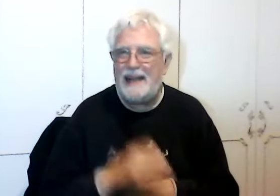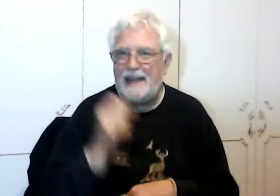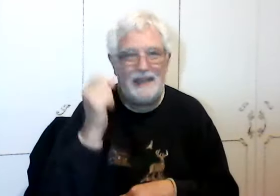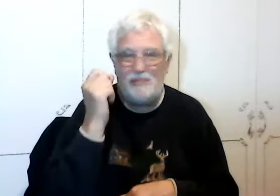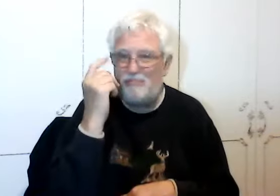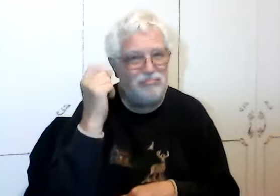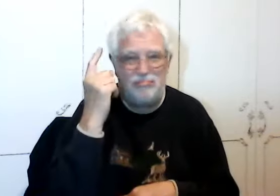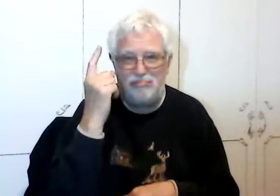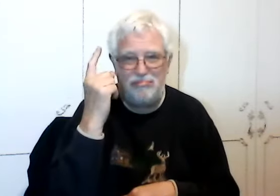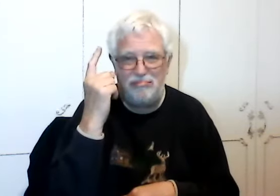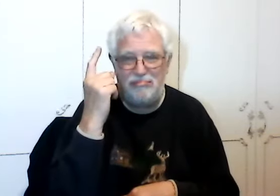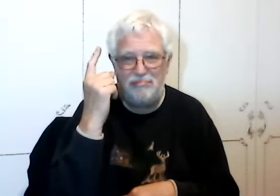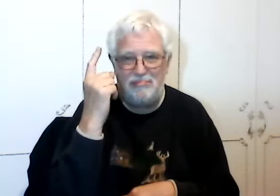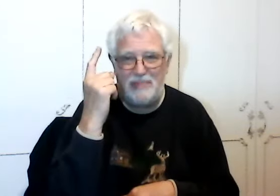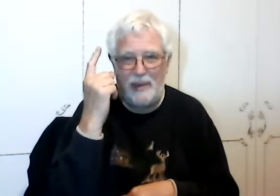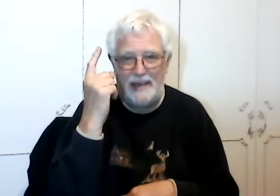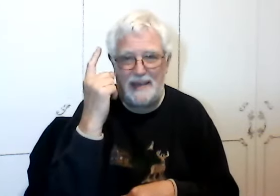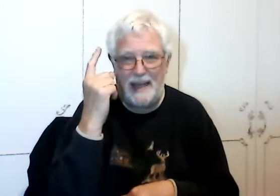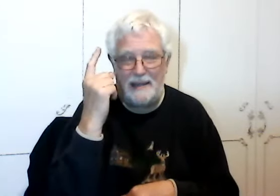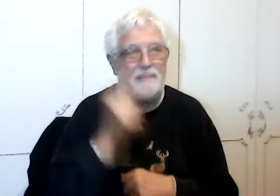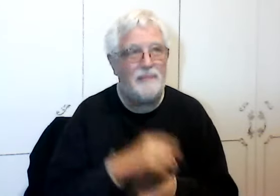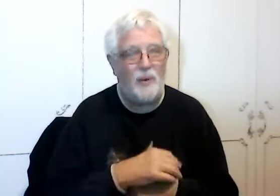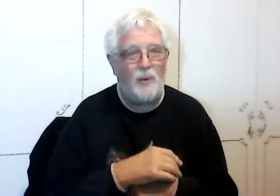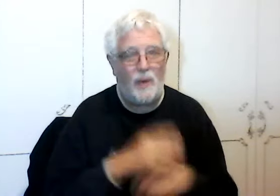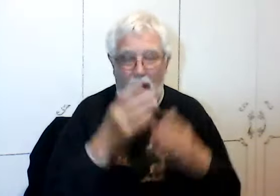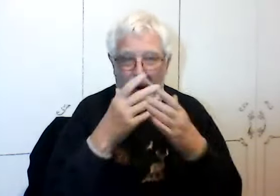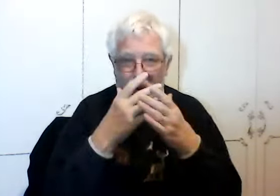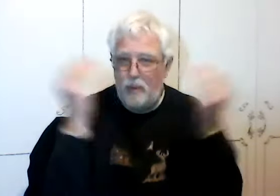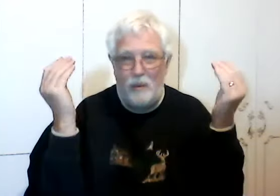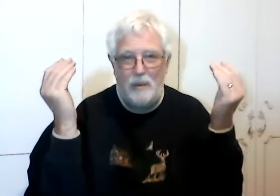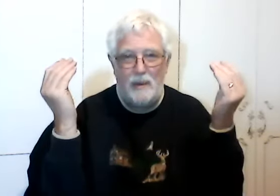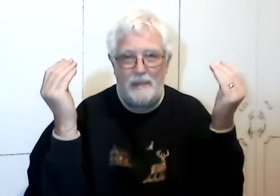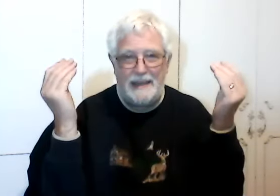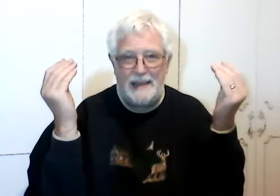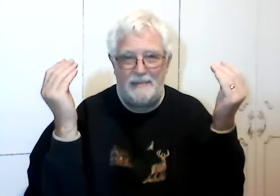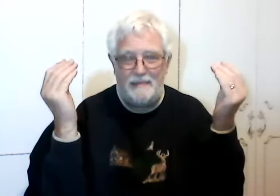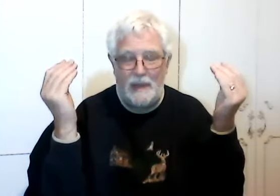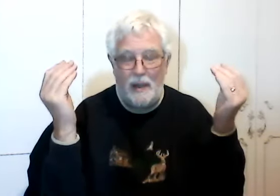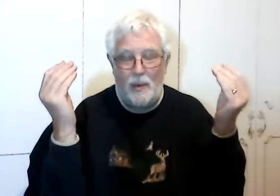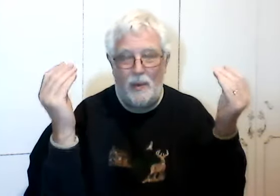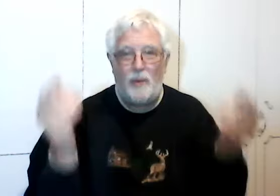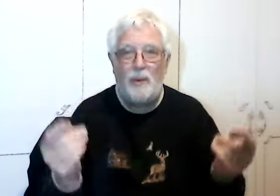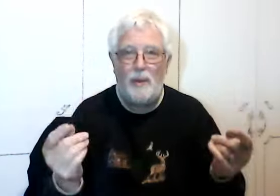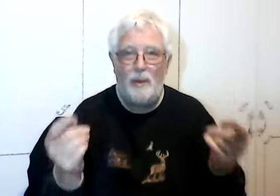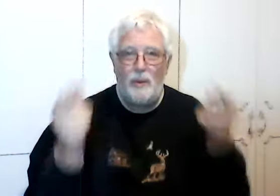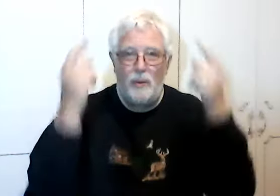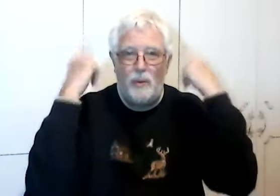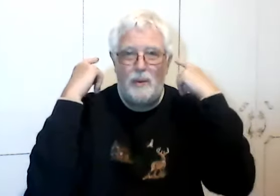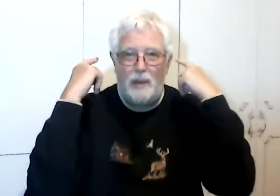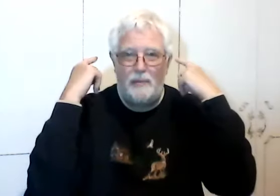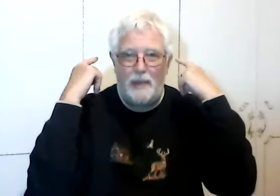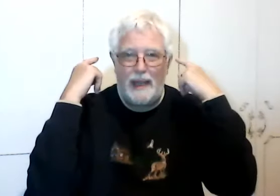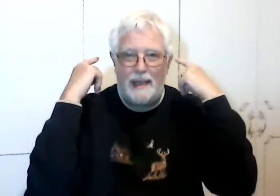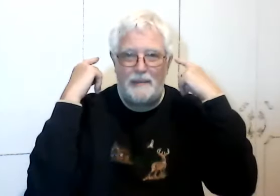Misunderstanding. Don't understand, or missed it, or over my head, past